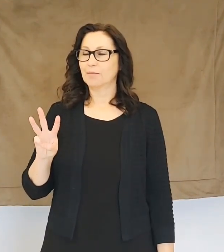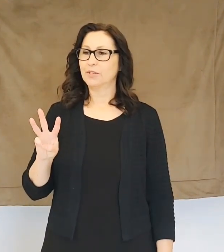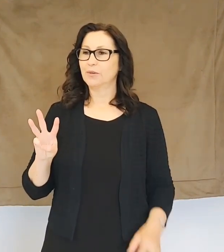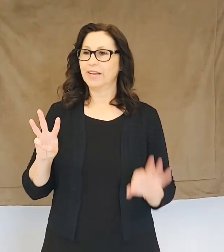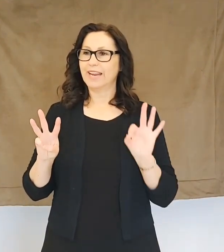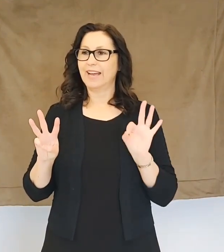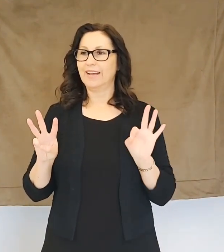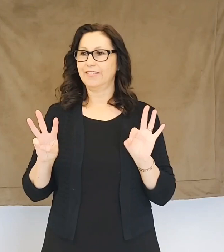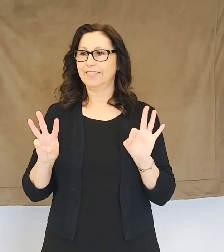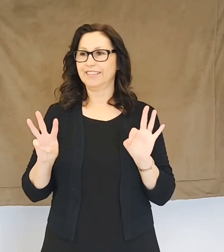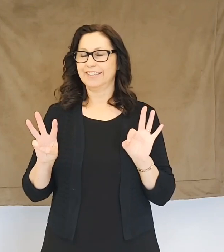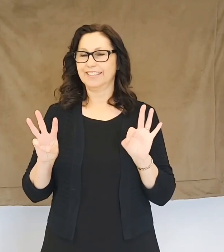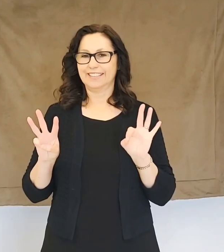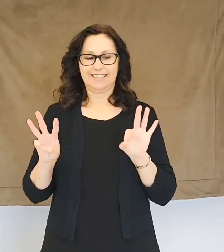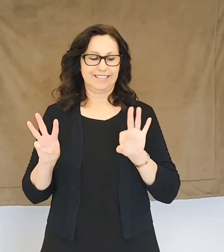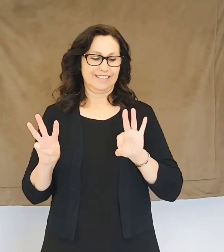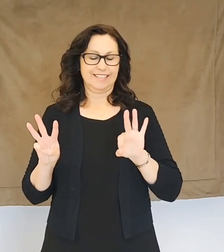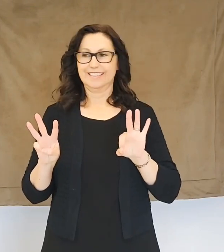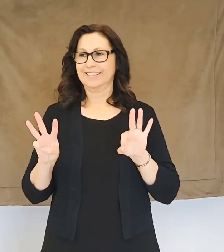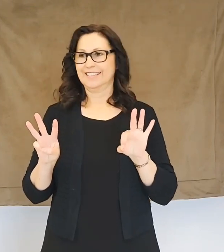W and F?